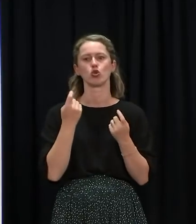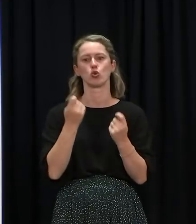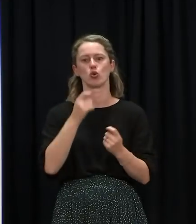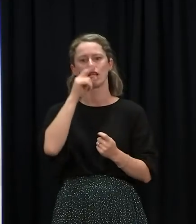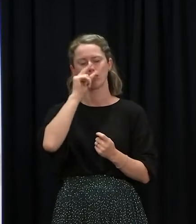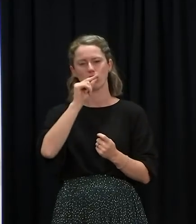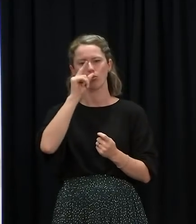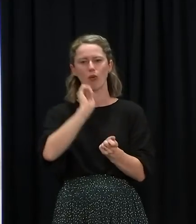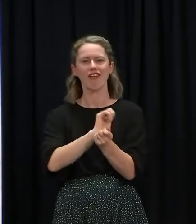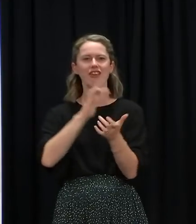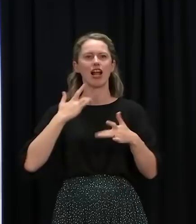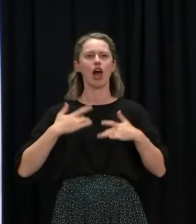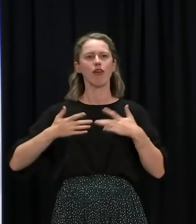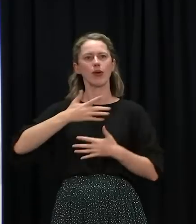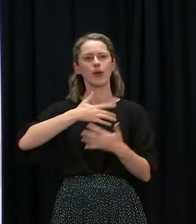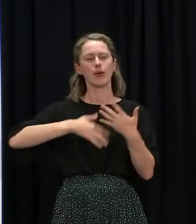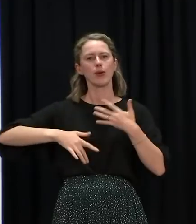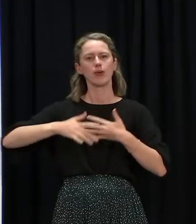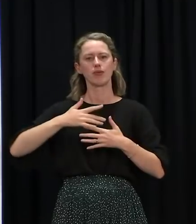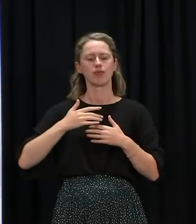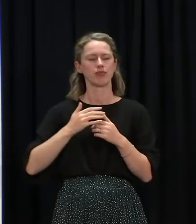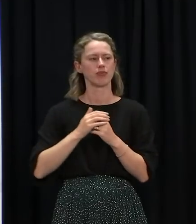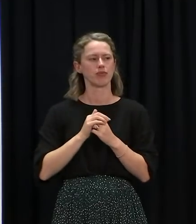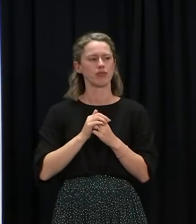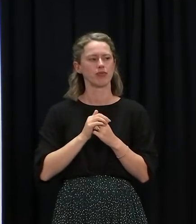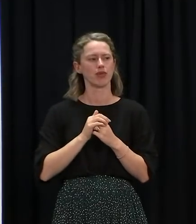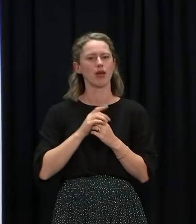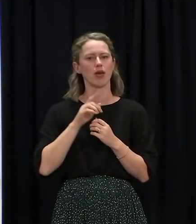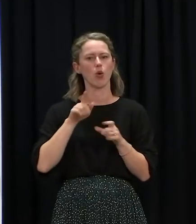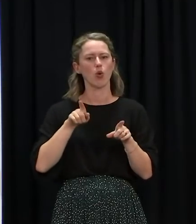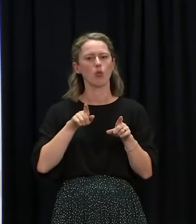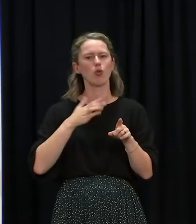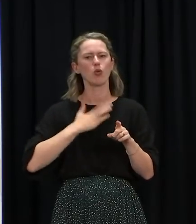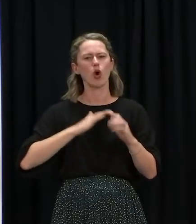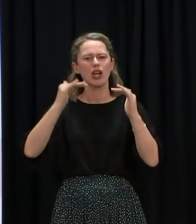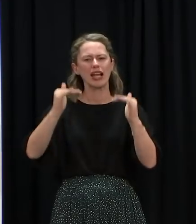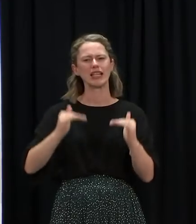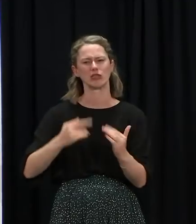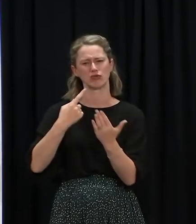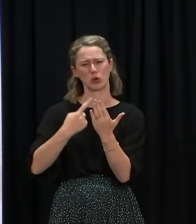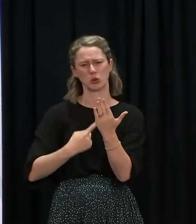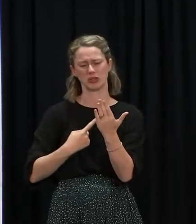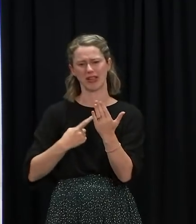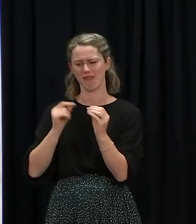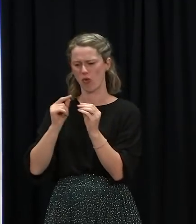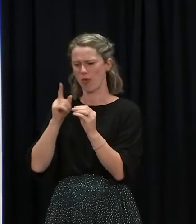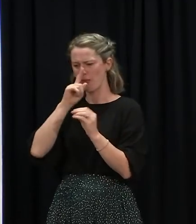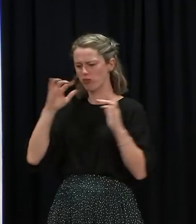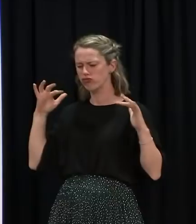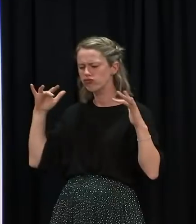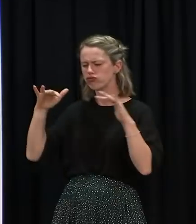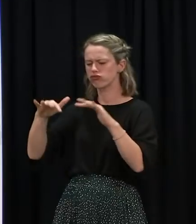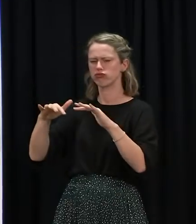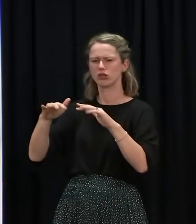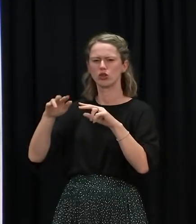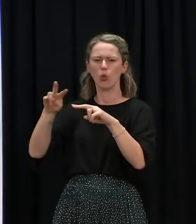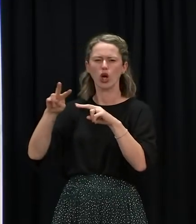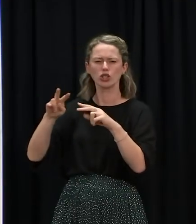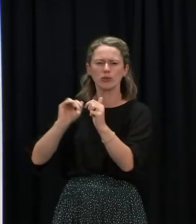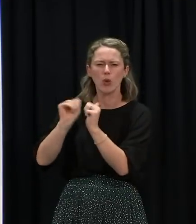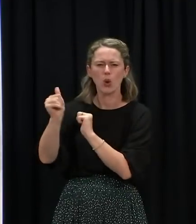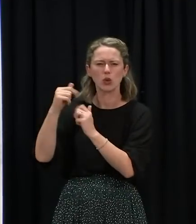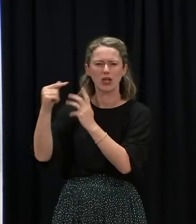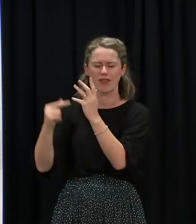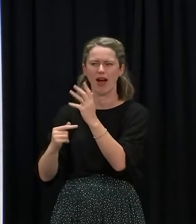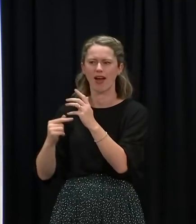possible, with the least possible restrictions, including on mass gatherings. And vaccination is by